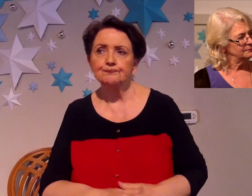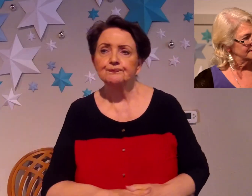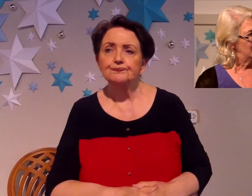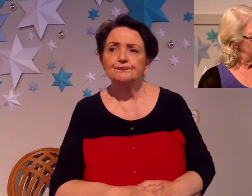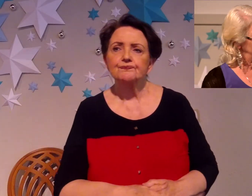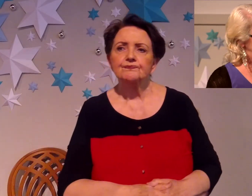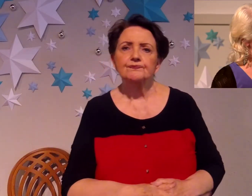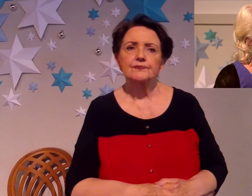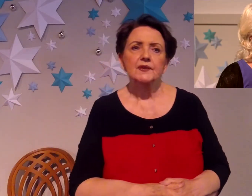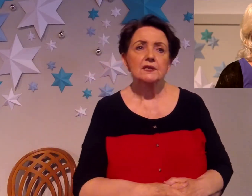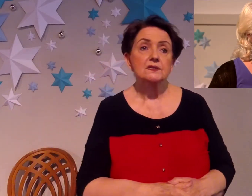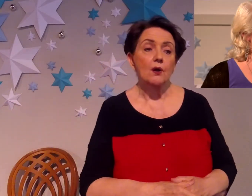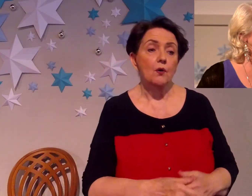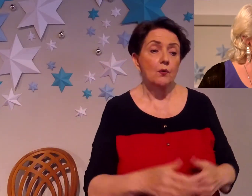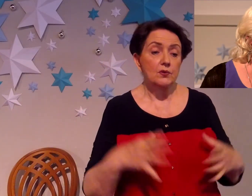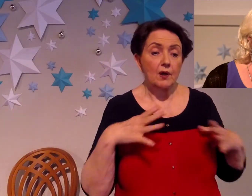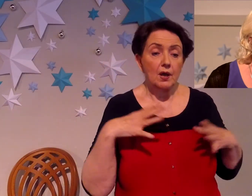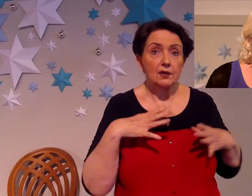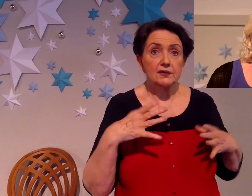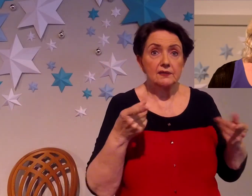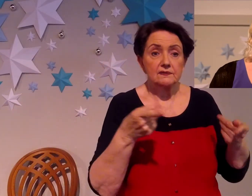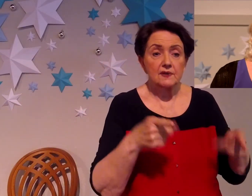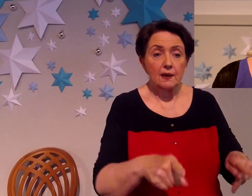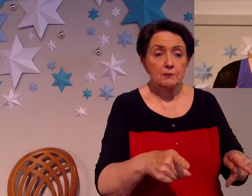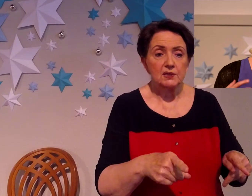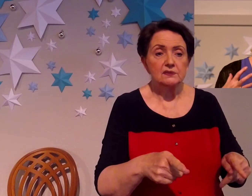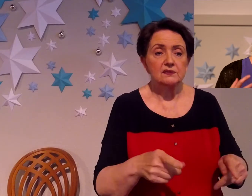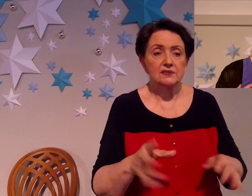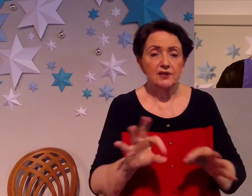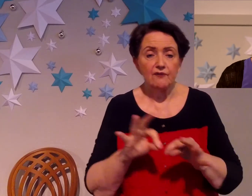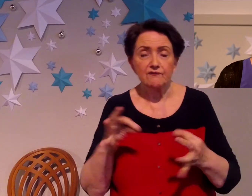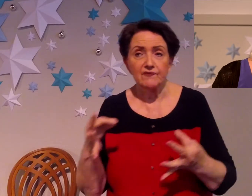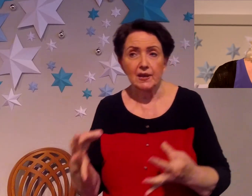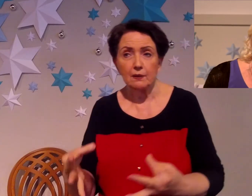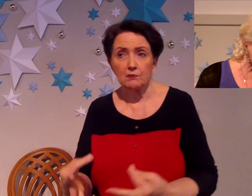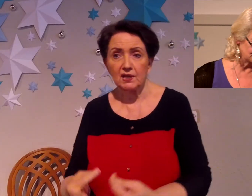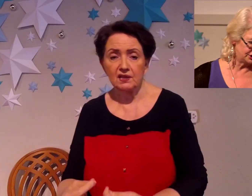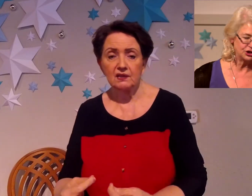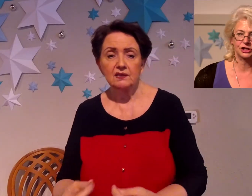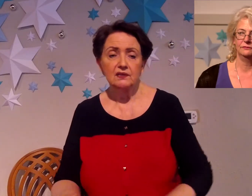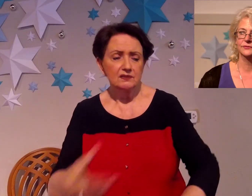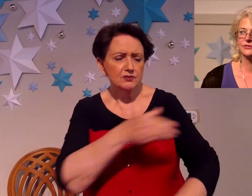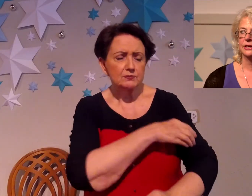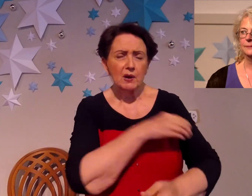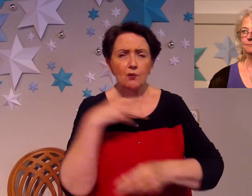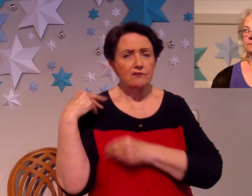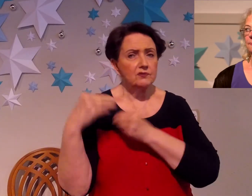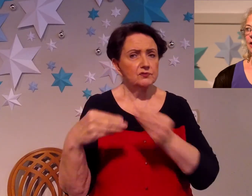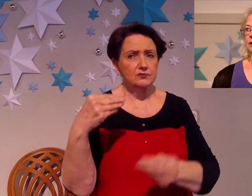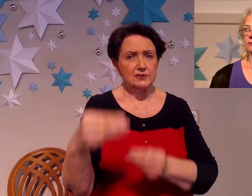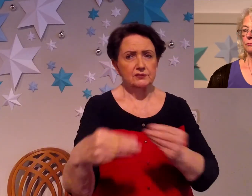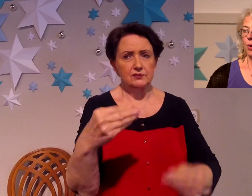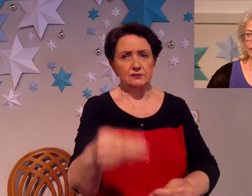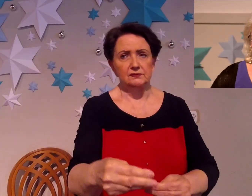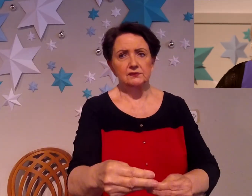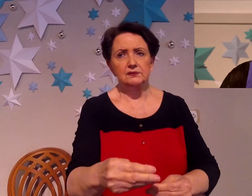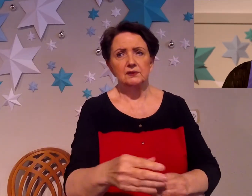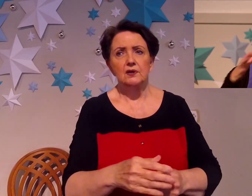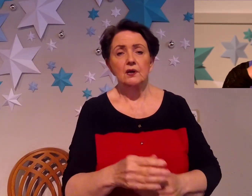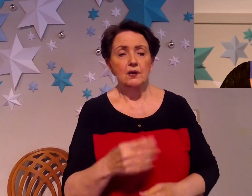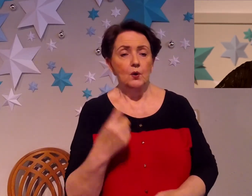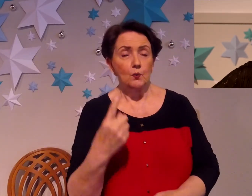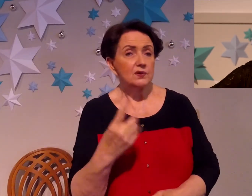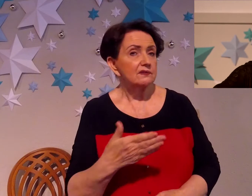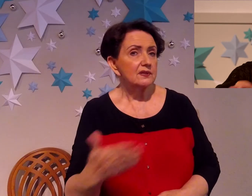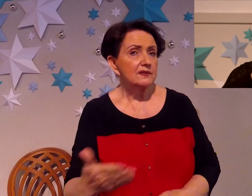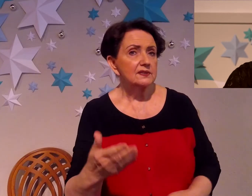when we come to the holidays and we come into our families and we come into these powerful traditions, one of the things